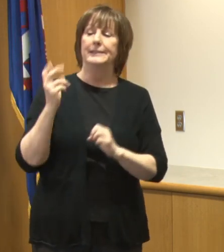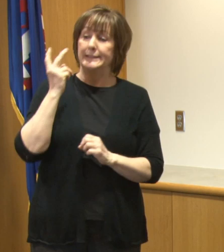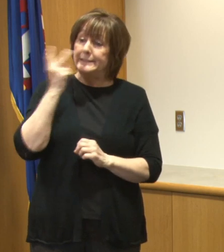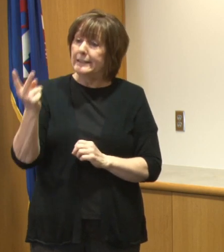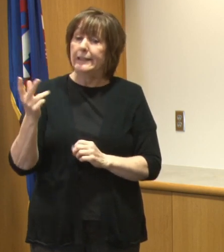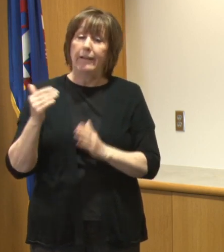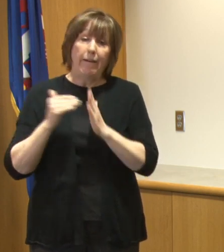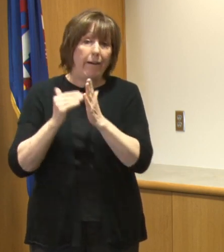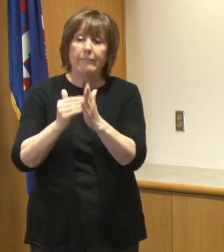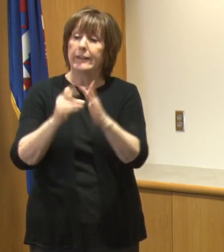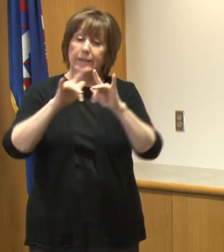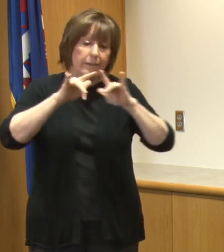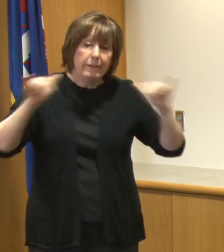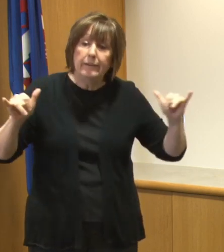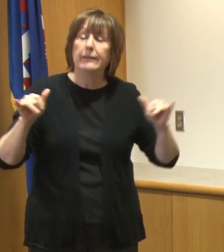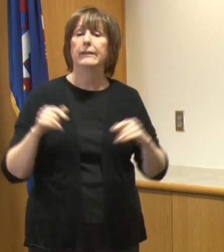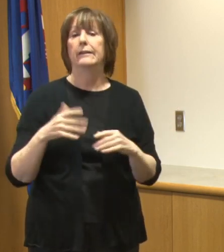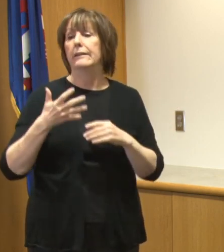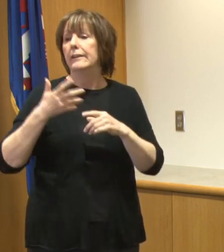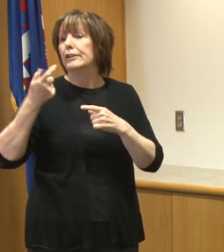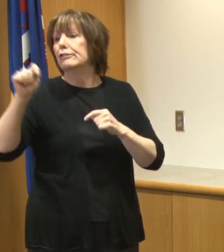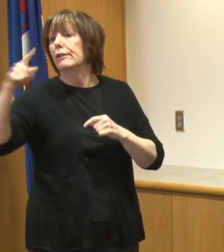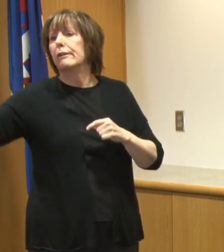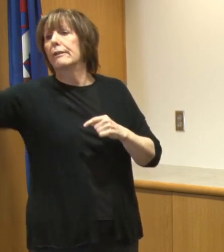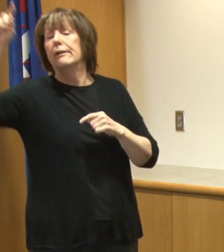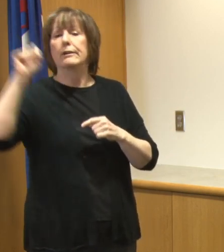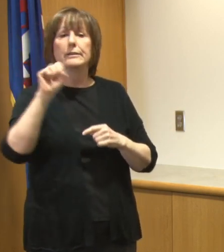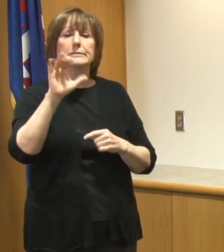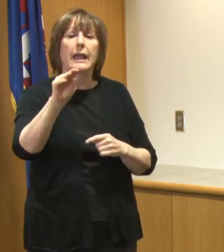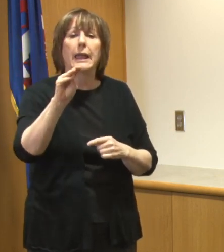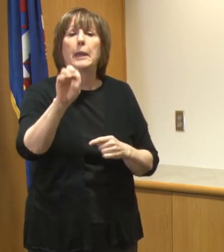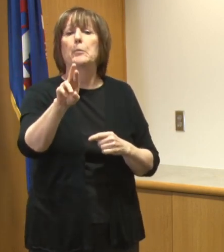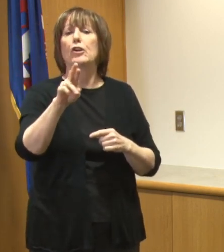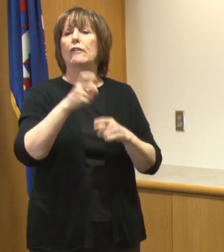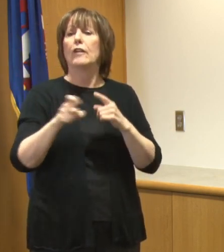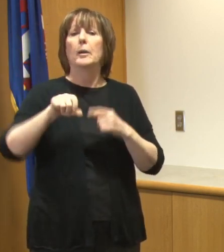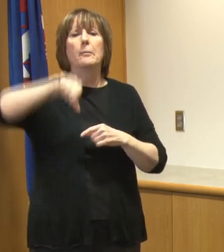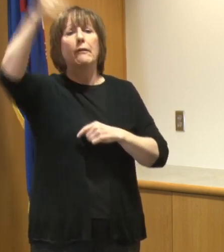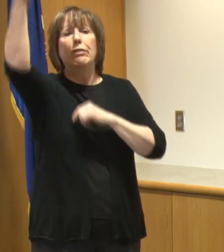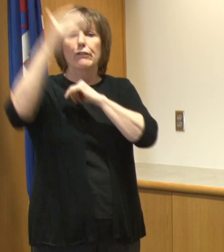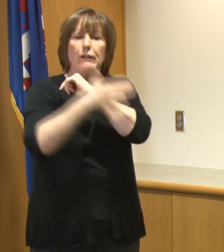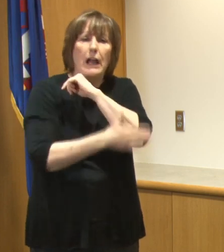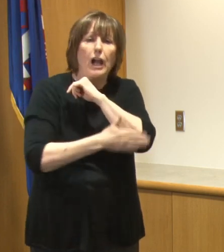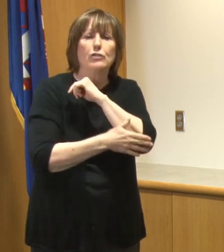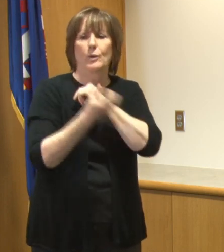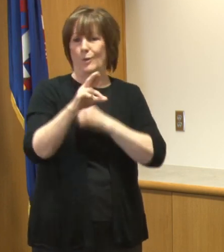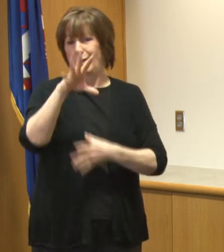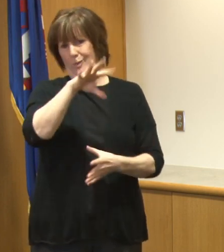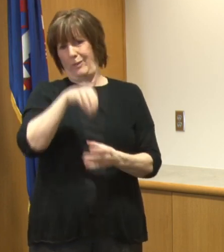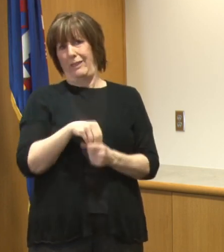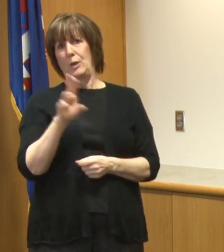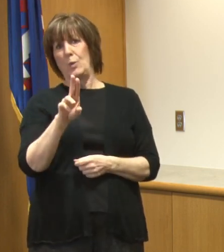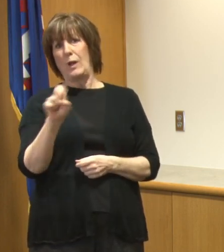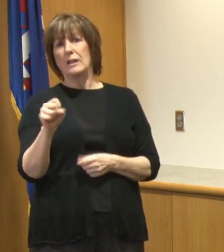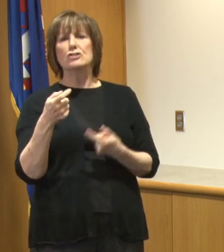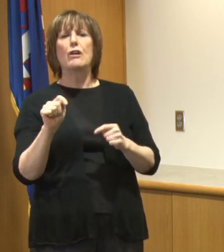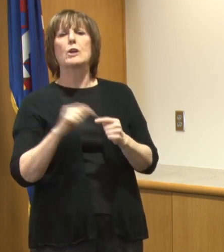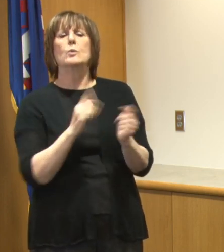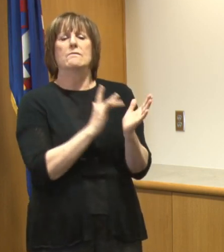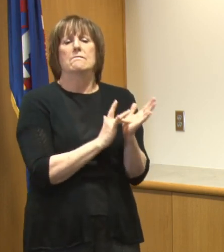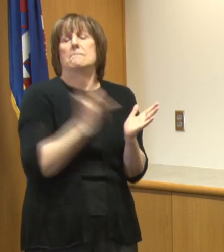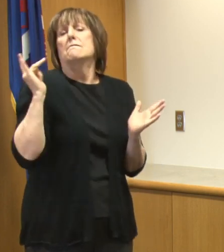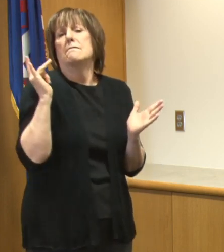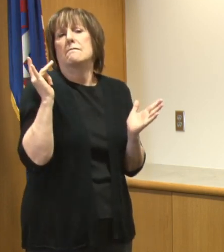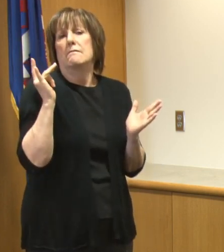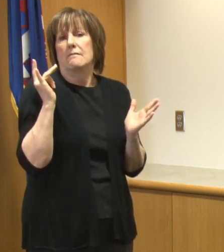often offshore scammers and sometimes scammers right here within our shores that try to leverage the situation